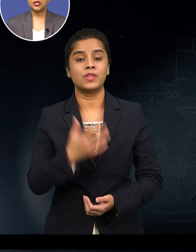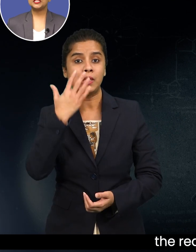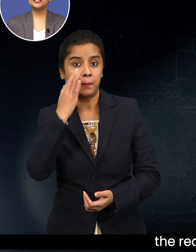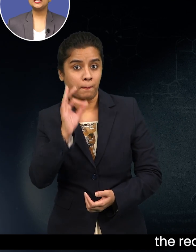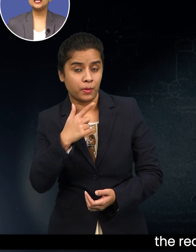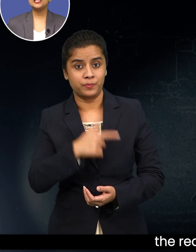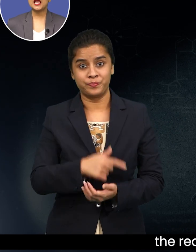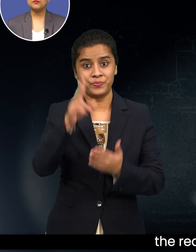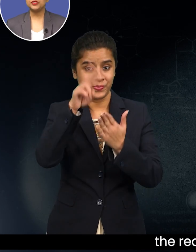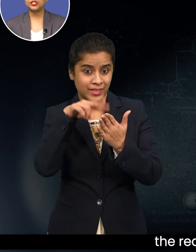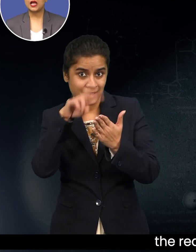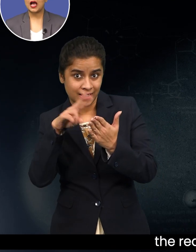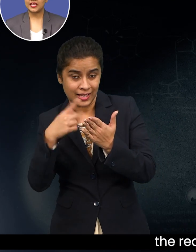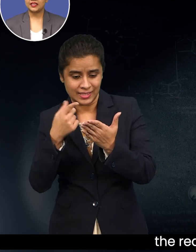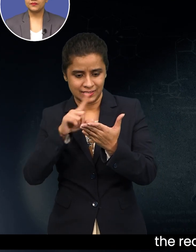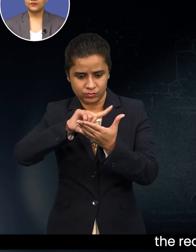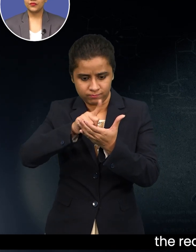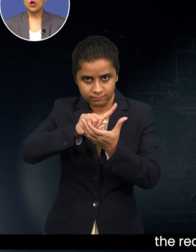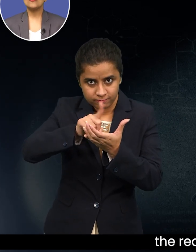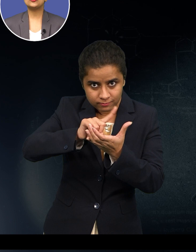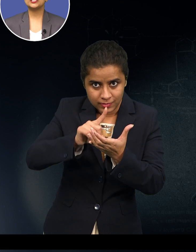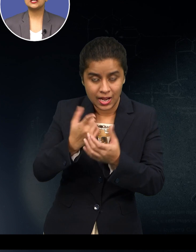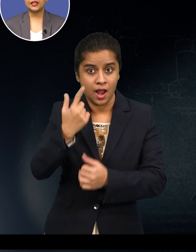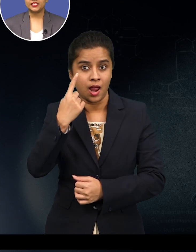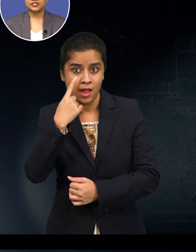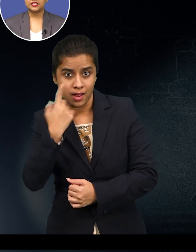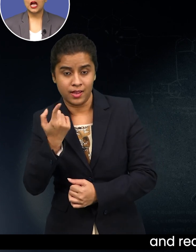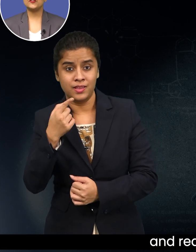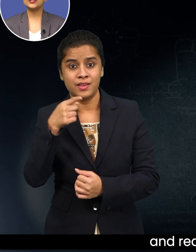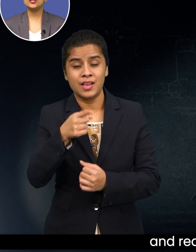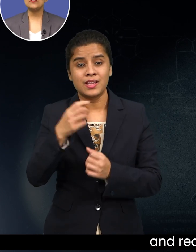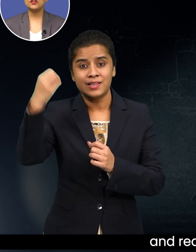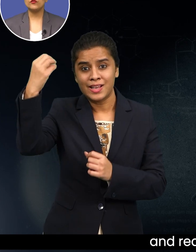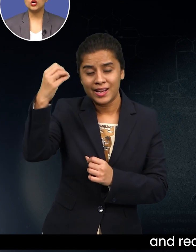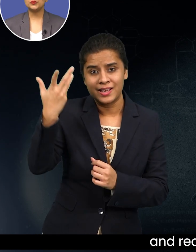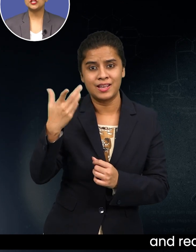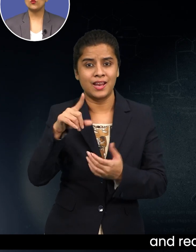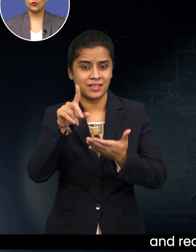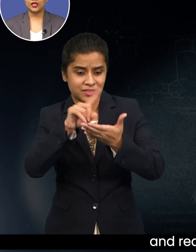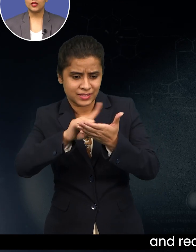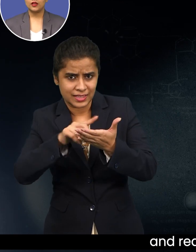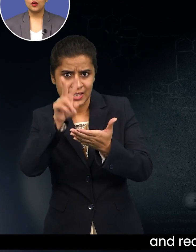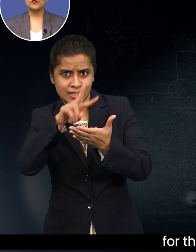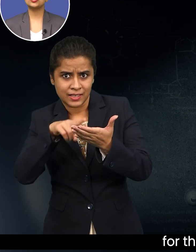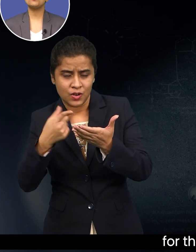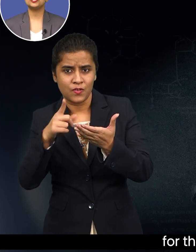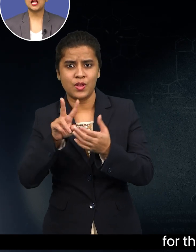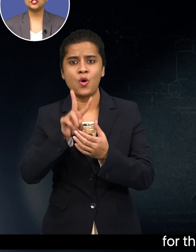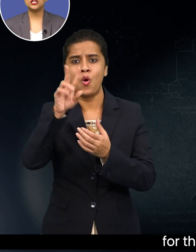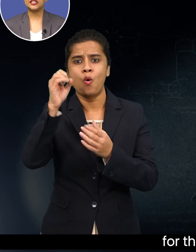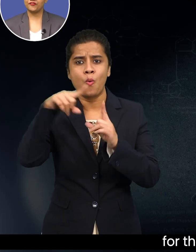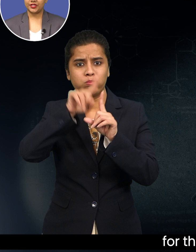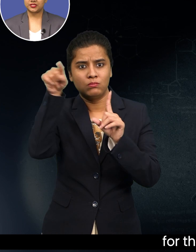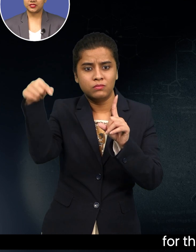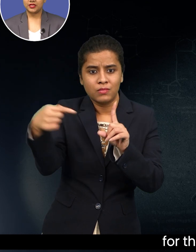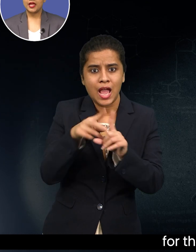Note, the reading in the ammeter I for the current and reading of the voltmeter V for the